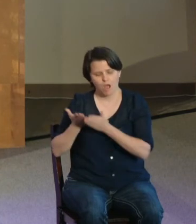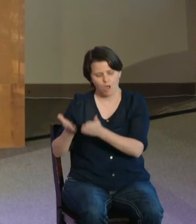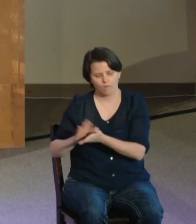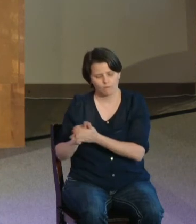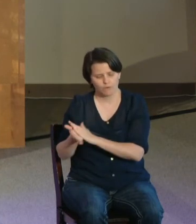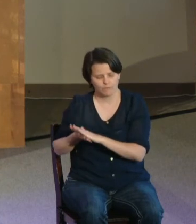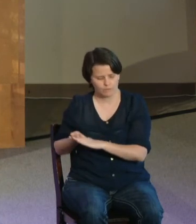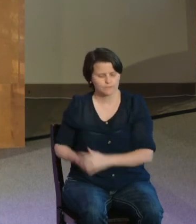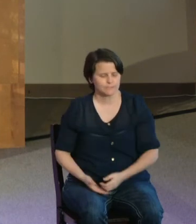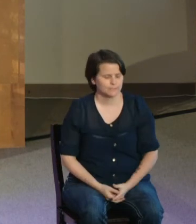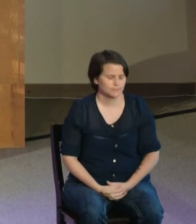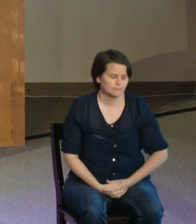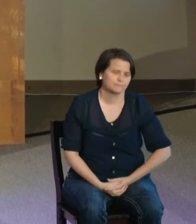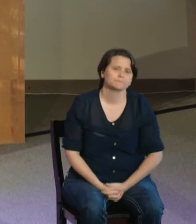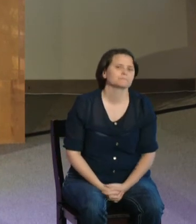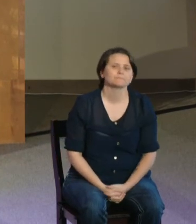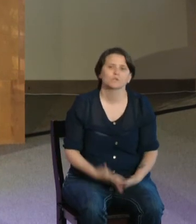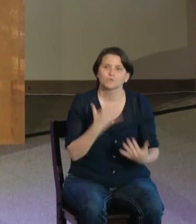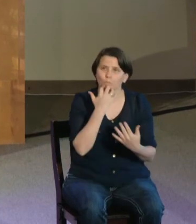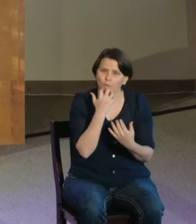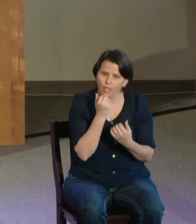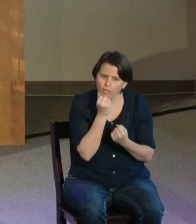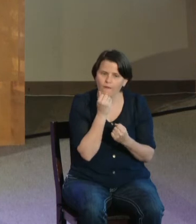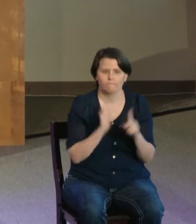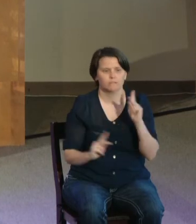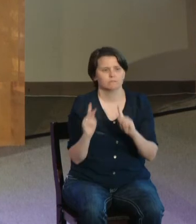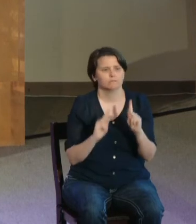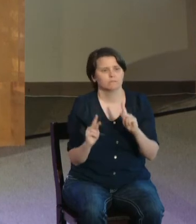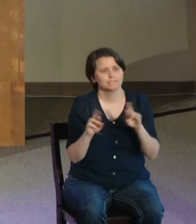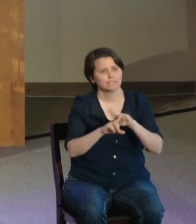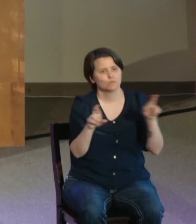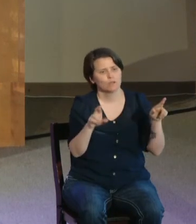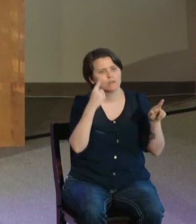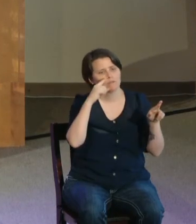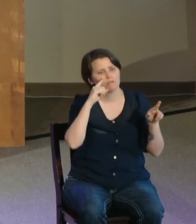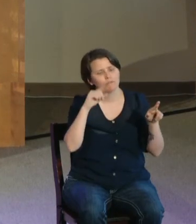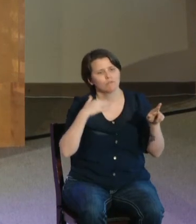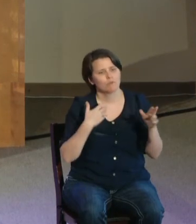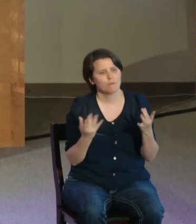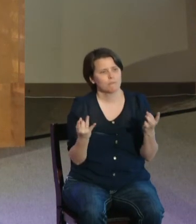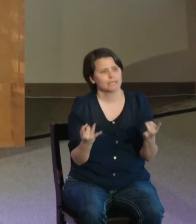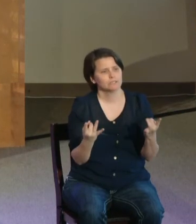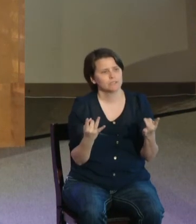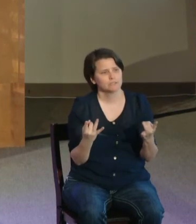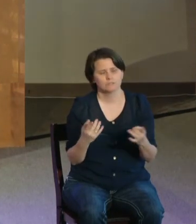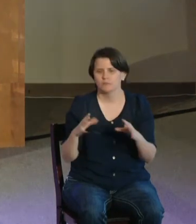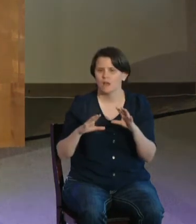forgiveness. So, beloved, let's get ready for meditation as celebration comes on